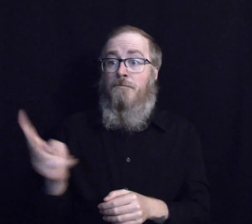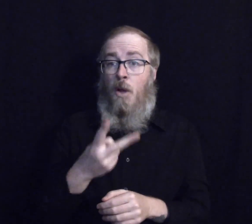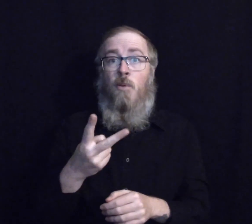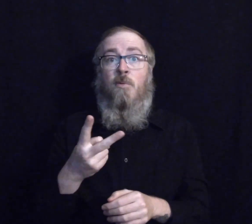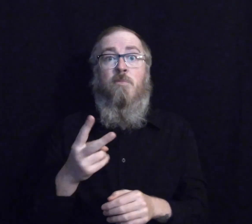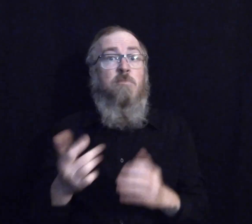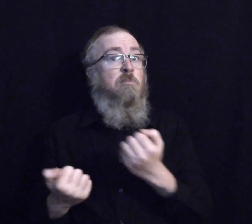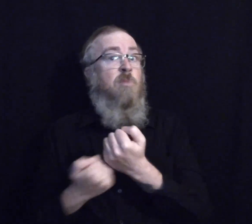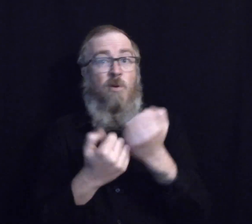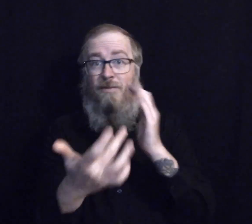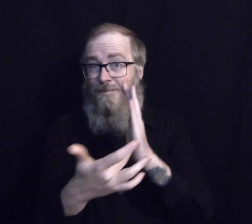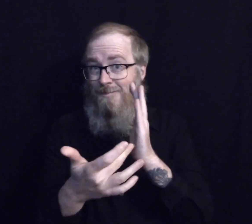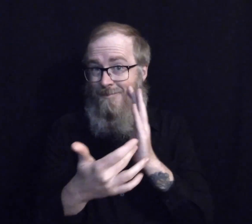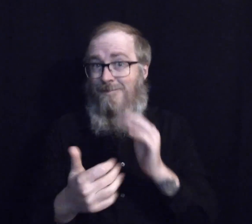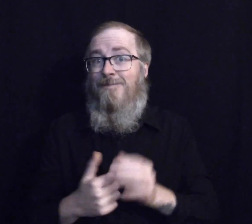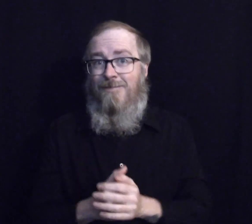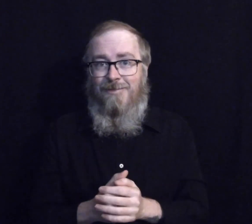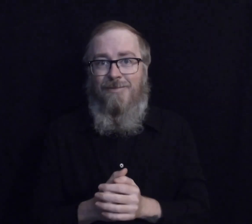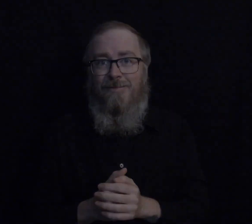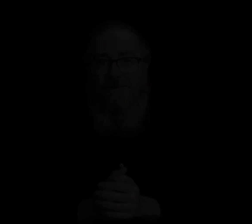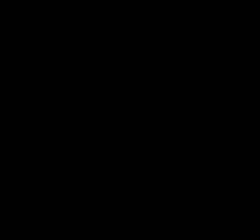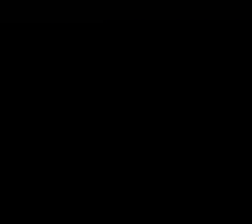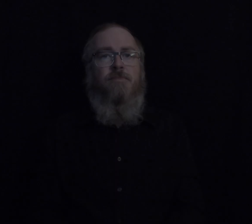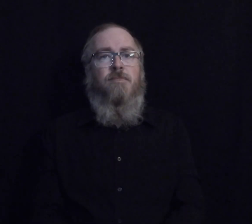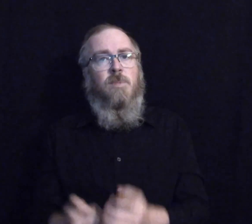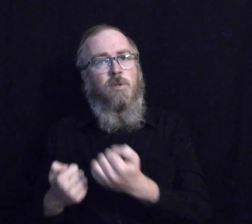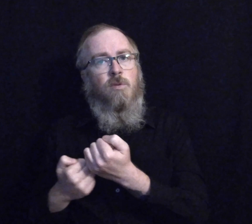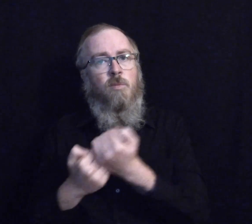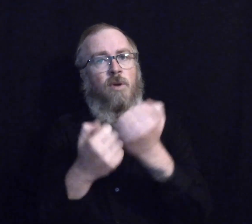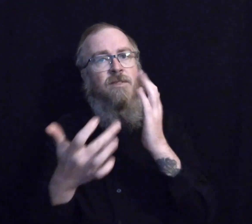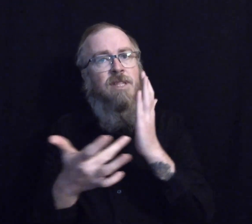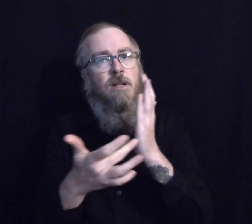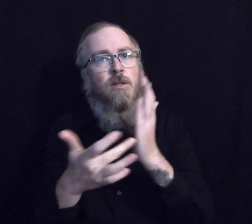these devices are examples of assistive technology.